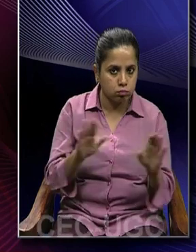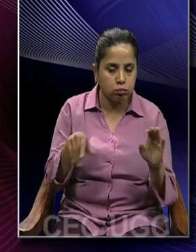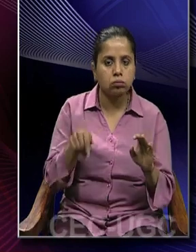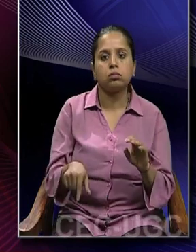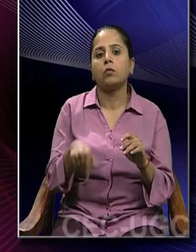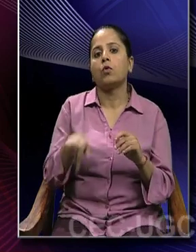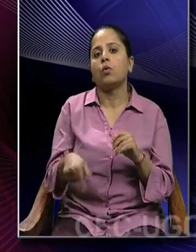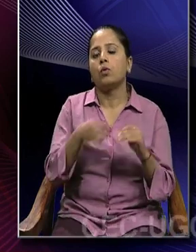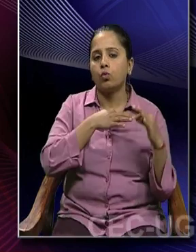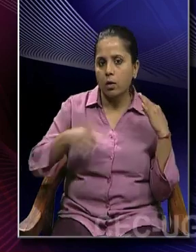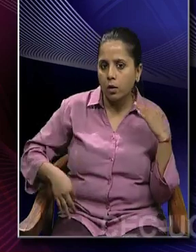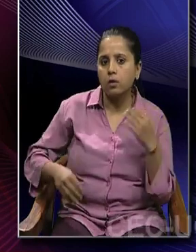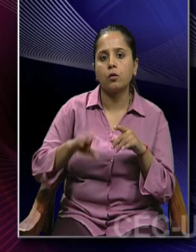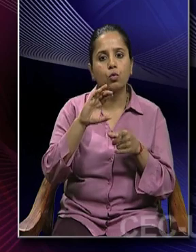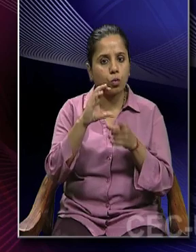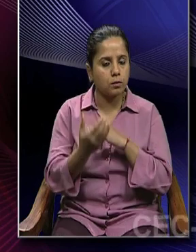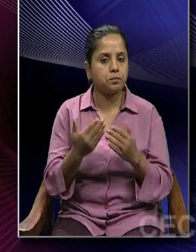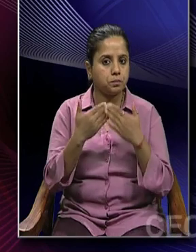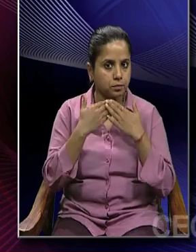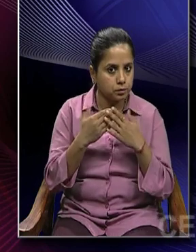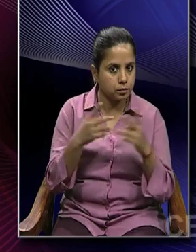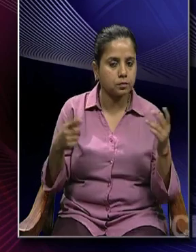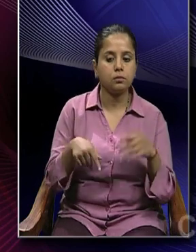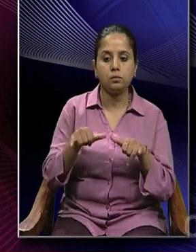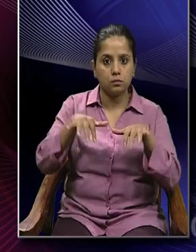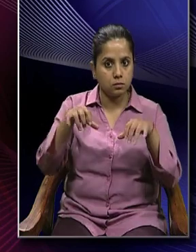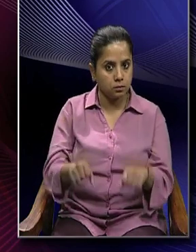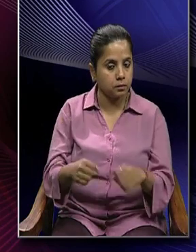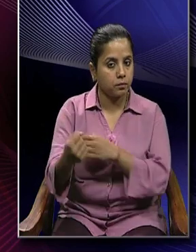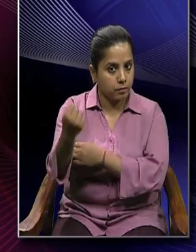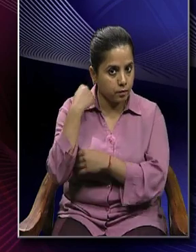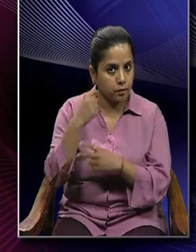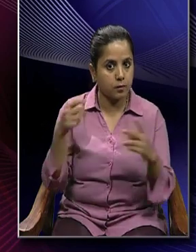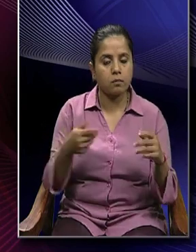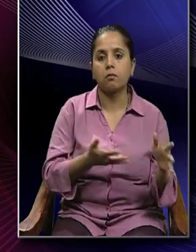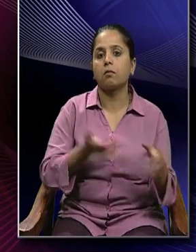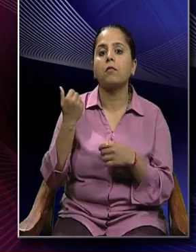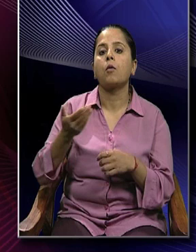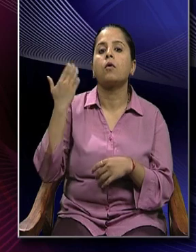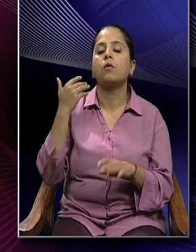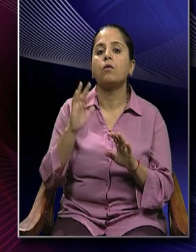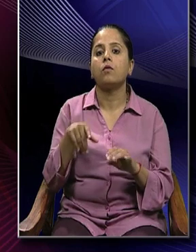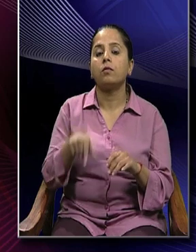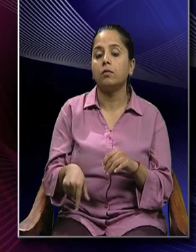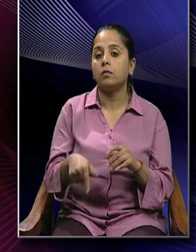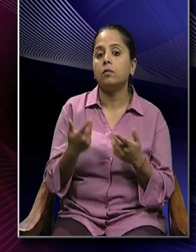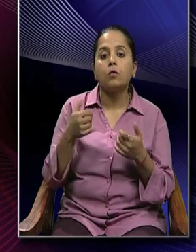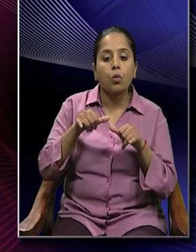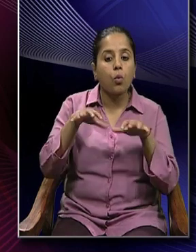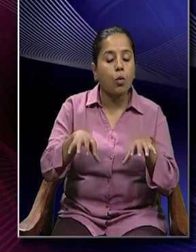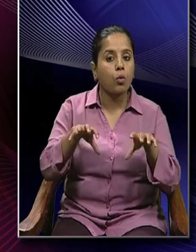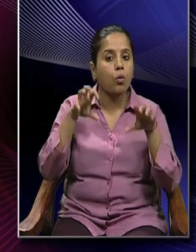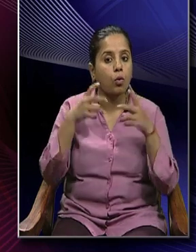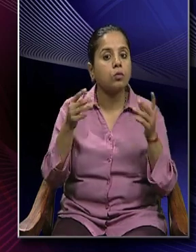of religion, cultural and educational rights, right to property which was being taken away earlier, and right to constitutional remedies, all